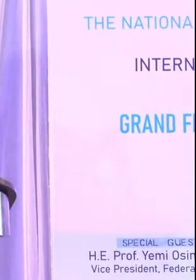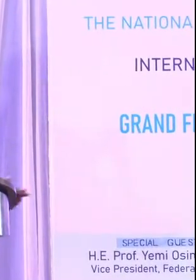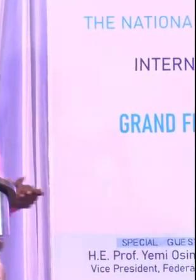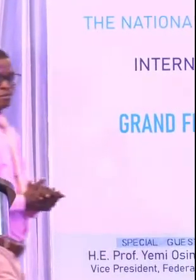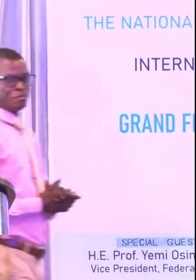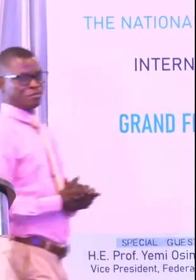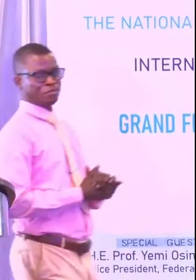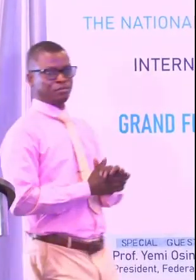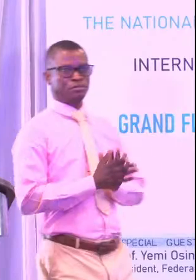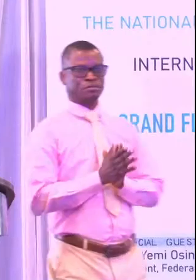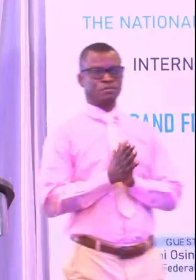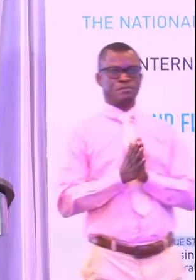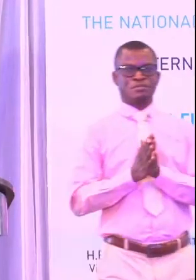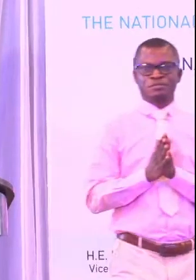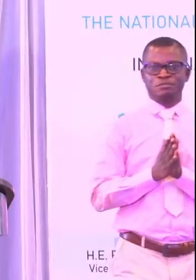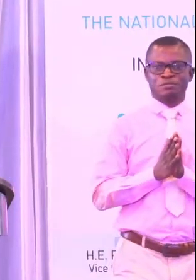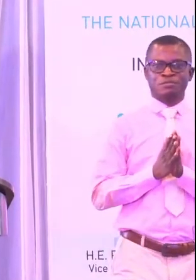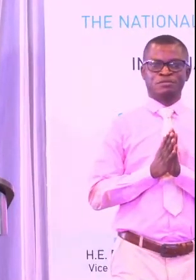DG NAPTIP,